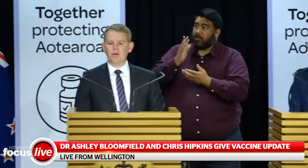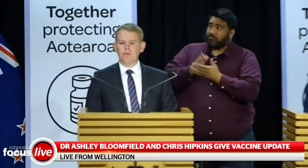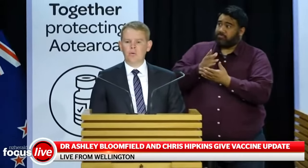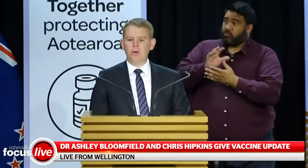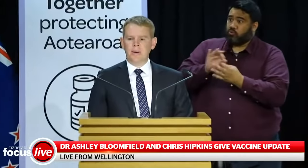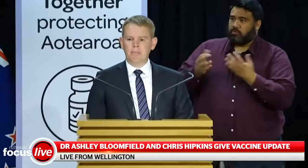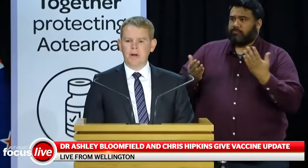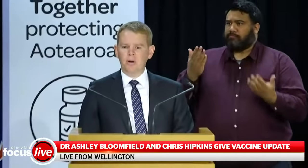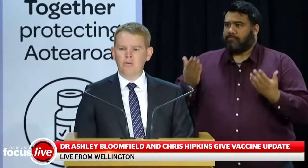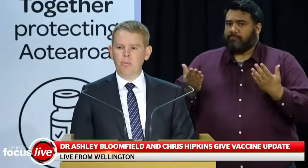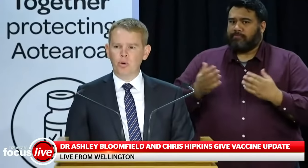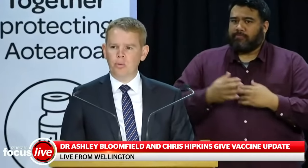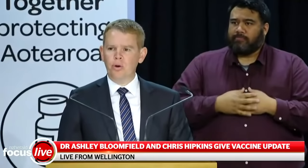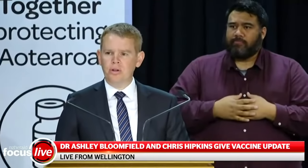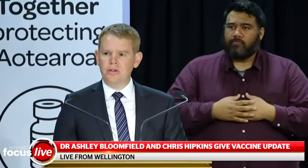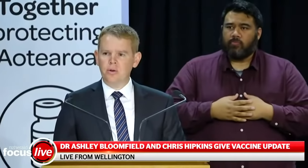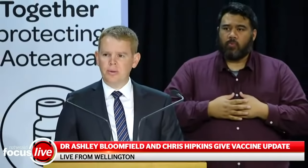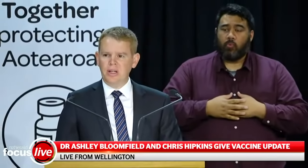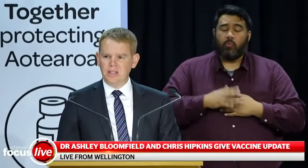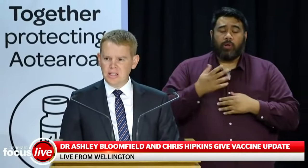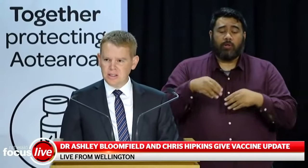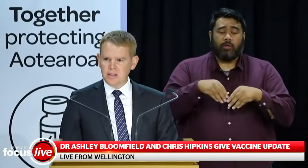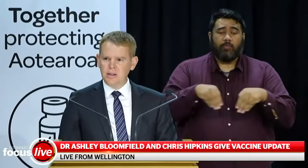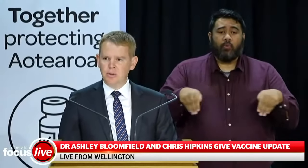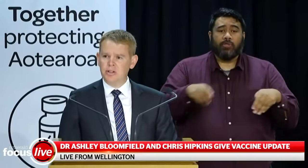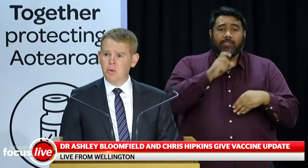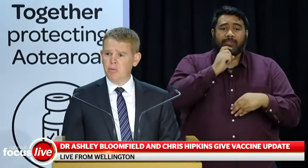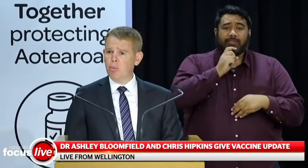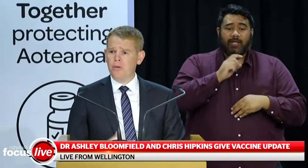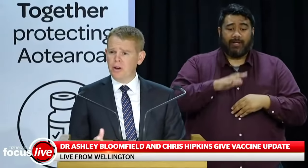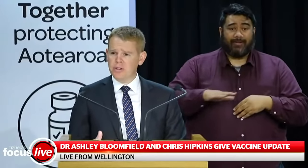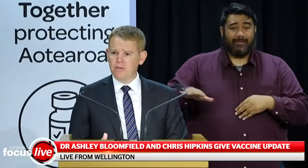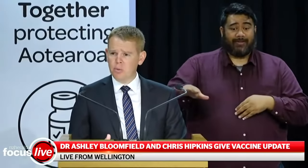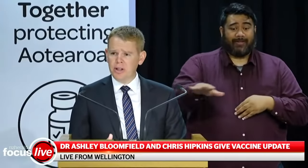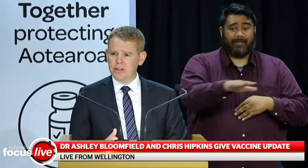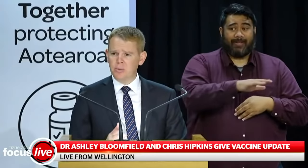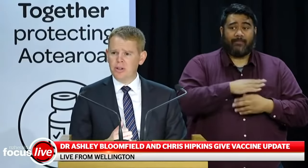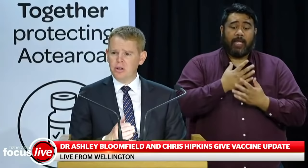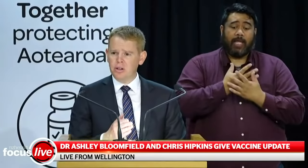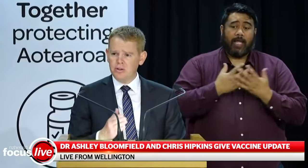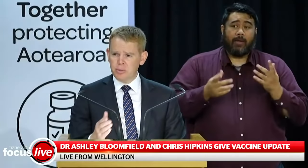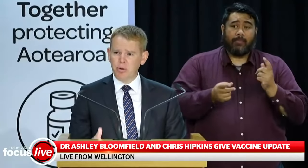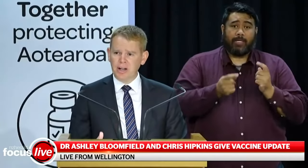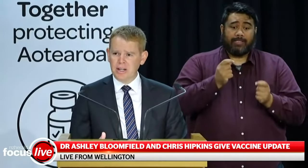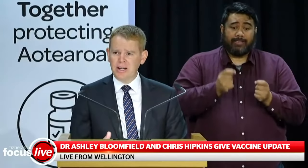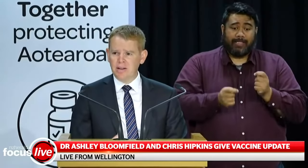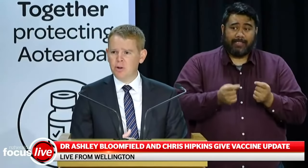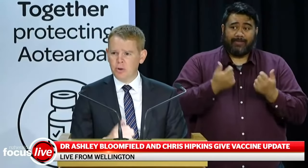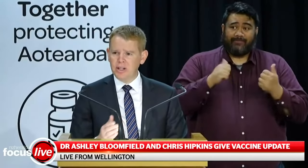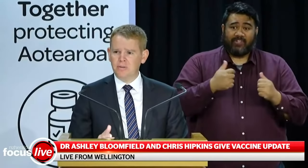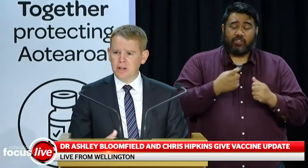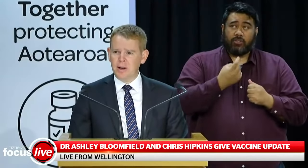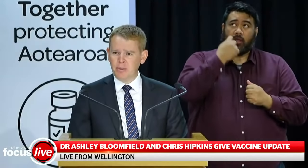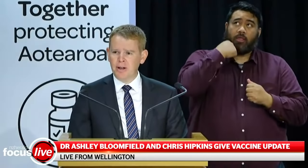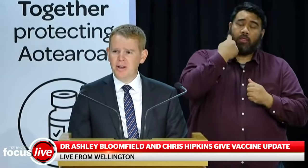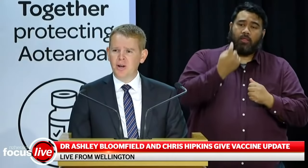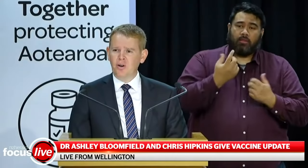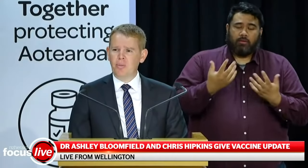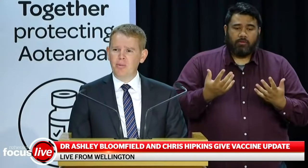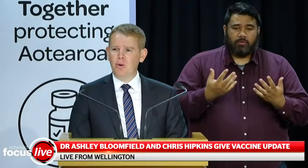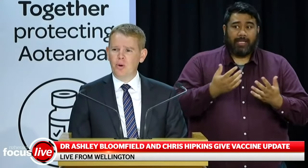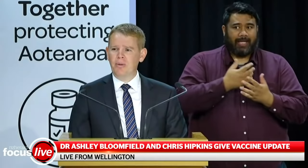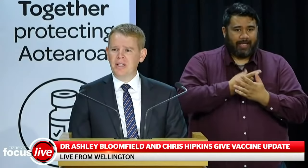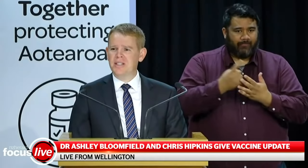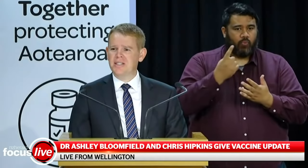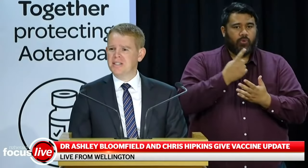at the overall number of border workers who are being tested, and we report those every week, so there is a breakdown every week of the number